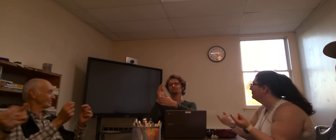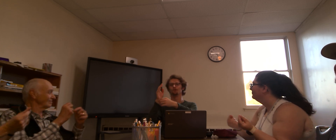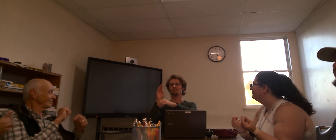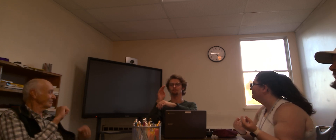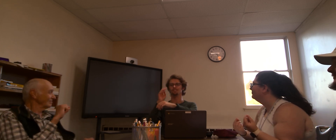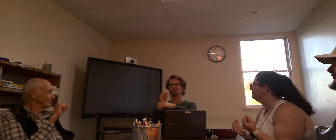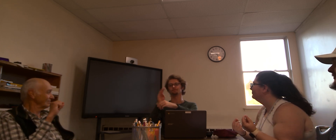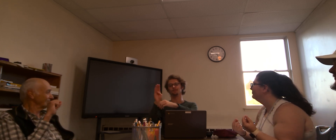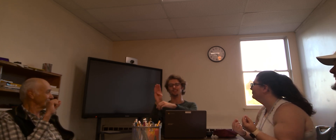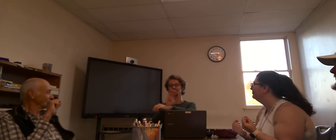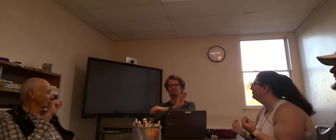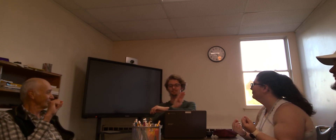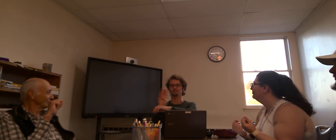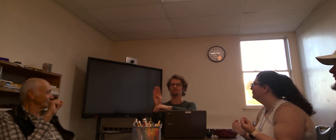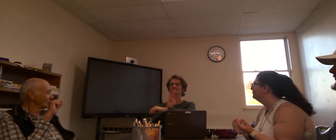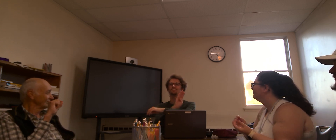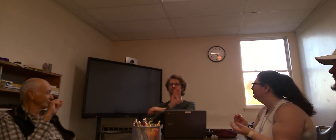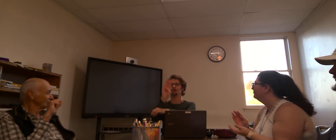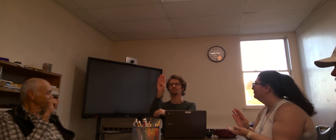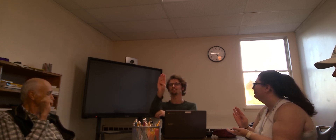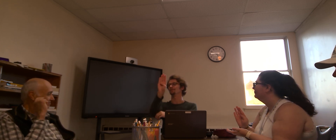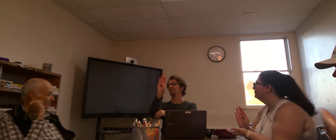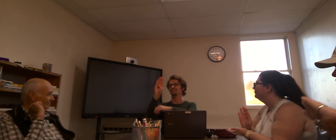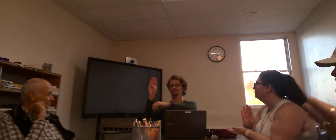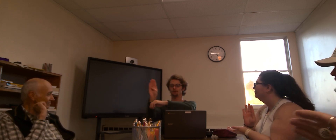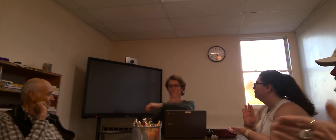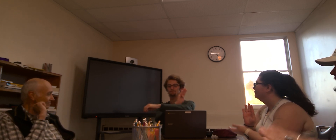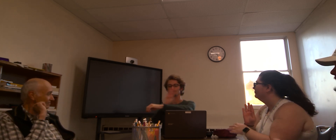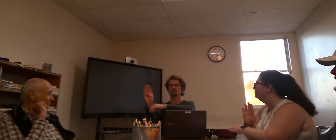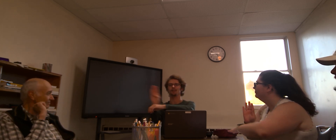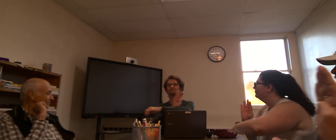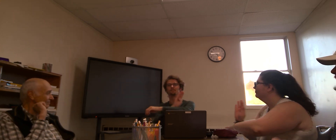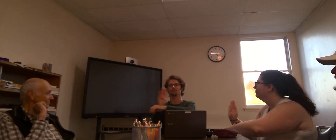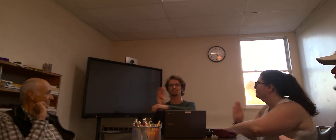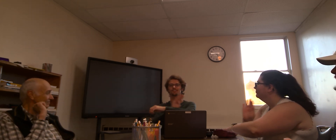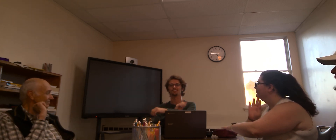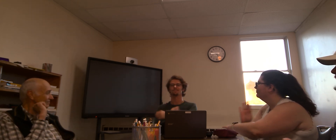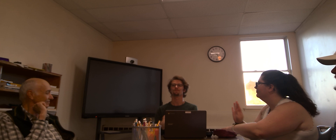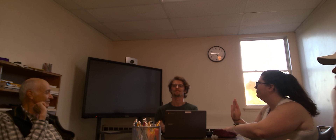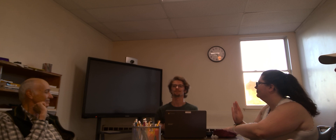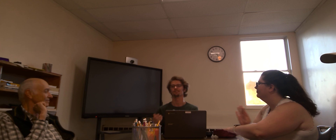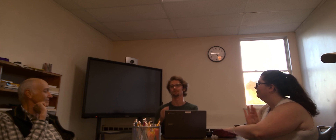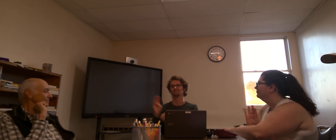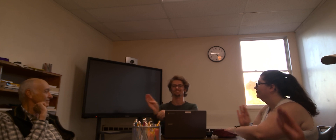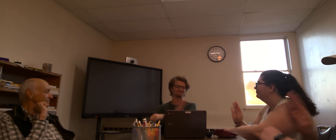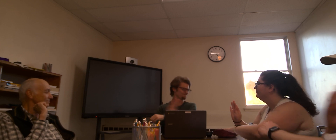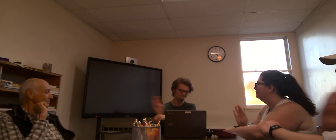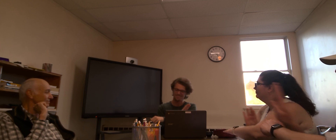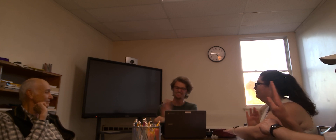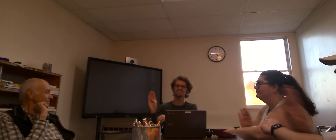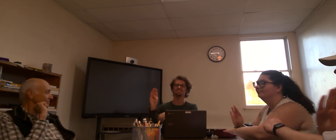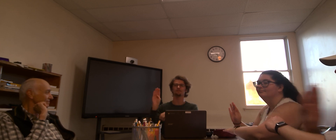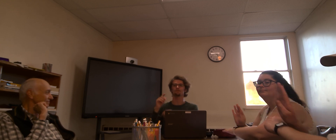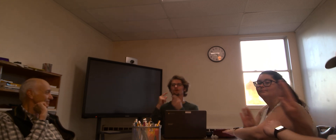like business, but you can use it for busy as well as the B handshake, going back and forth. Sometimes people say like I like this. busy, or is it